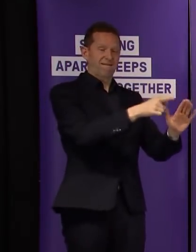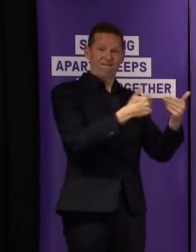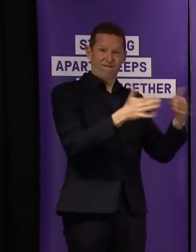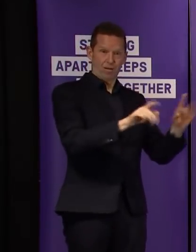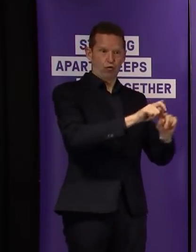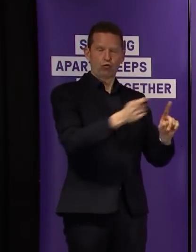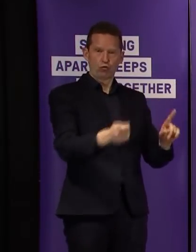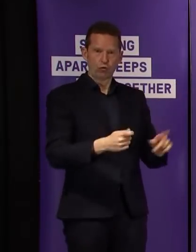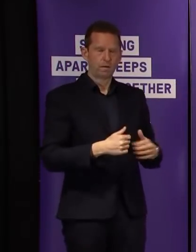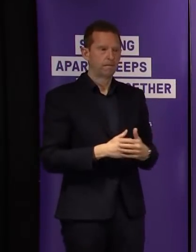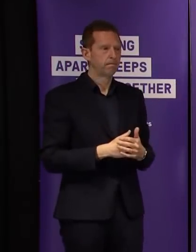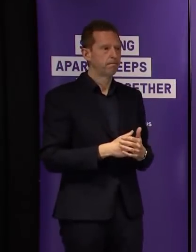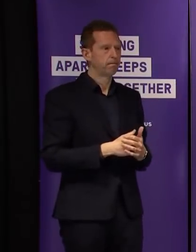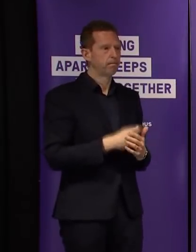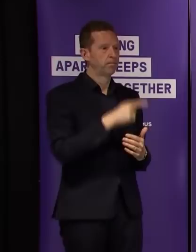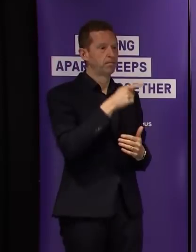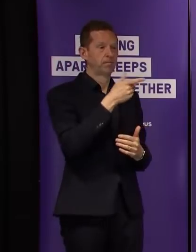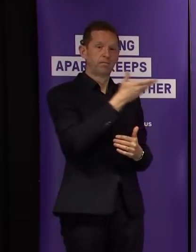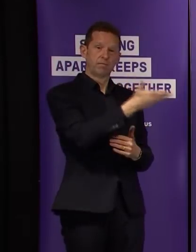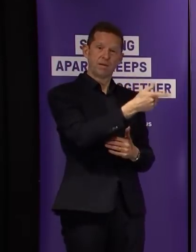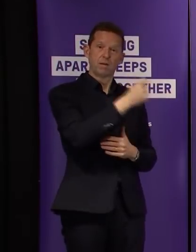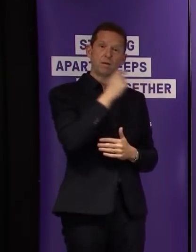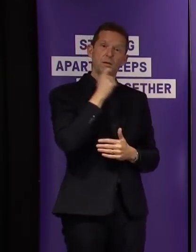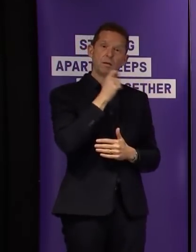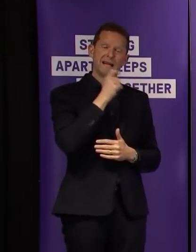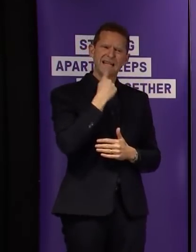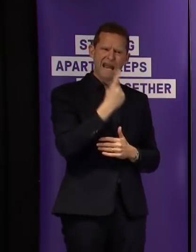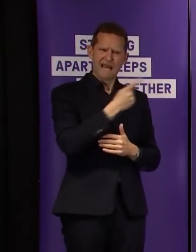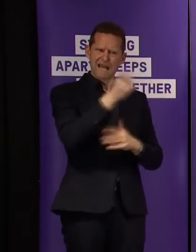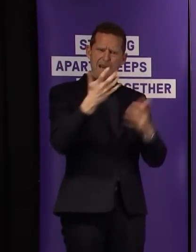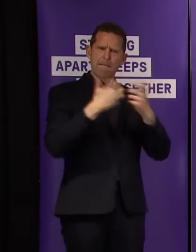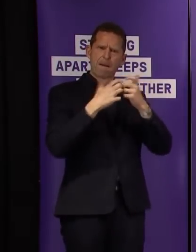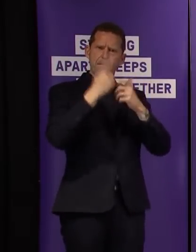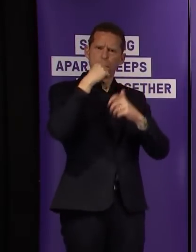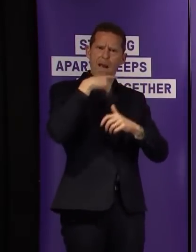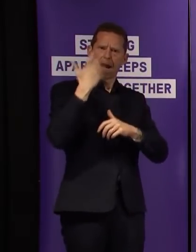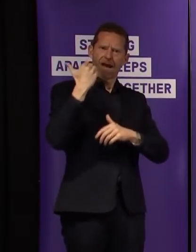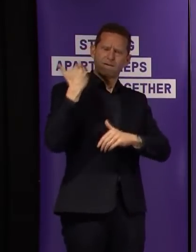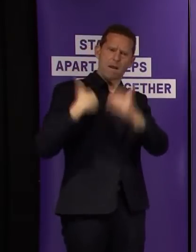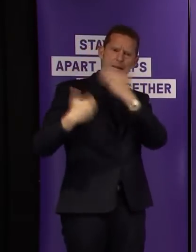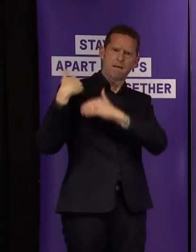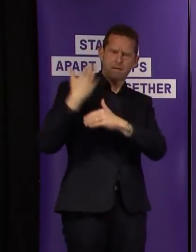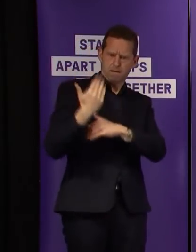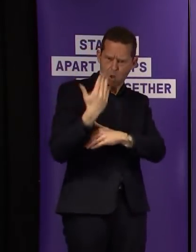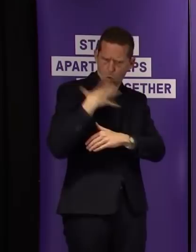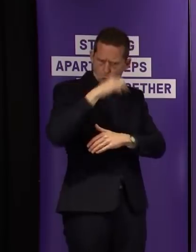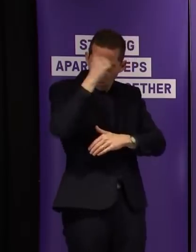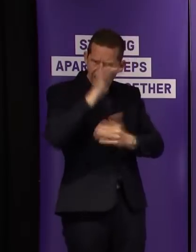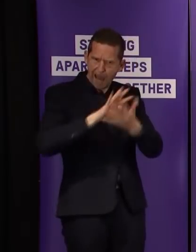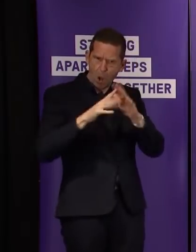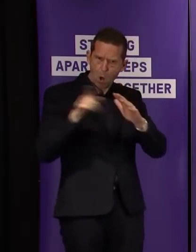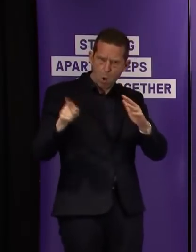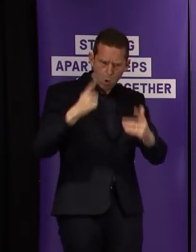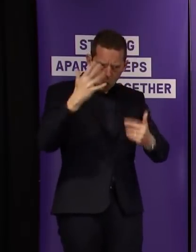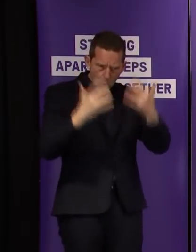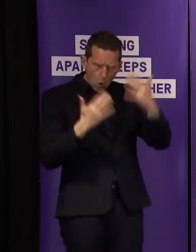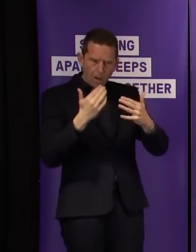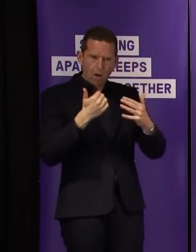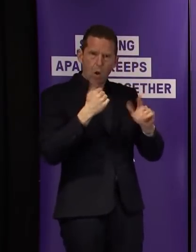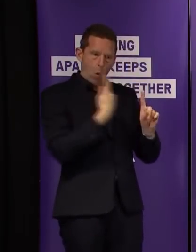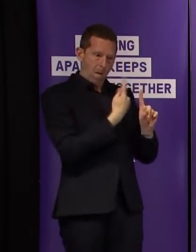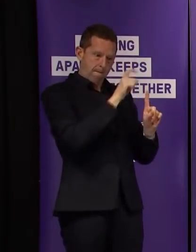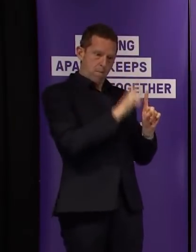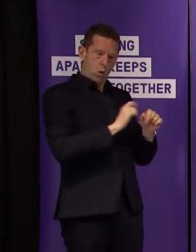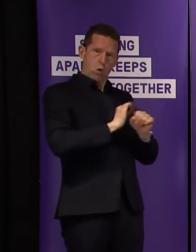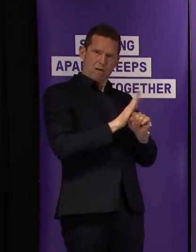I was just going to say, I've been getting messages every single day from members of the public wanting to know the detailed breakdown, and not necessarily. That's fine. Let me